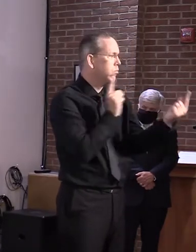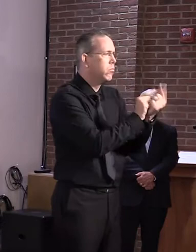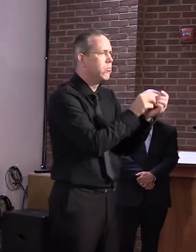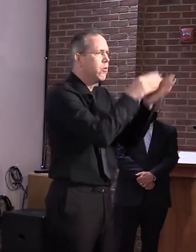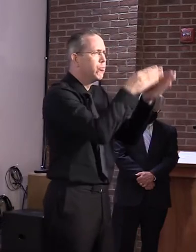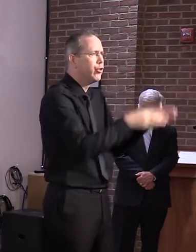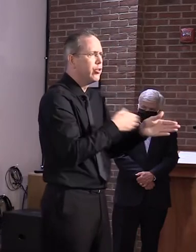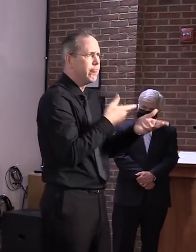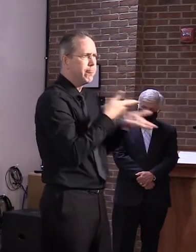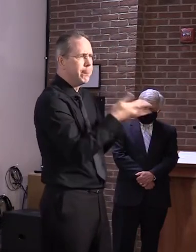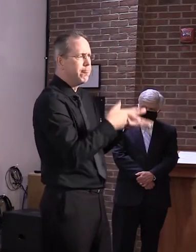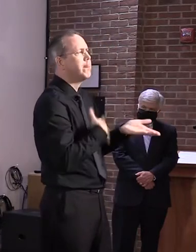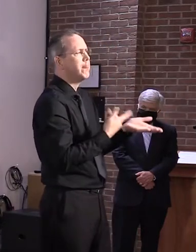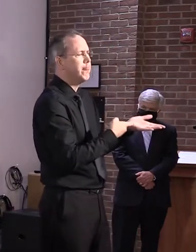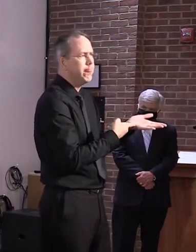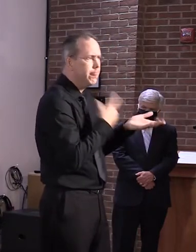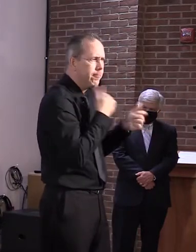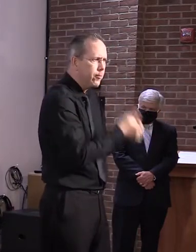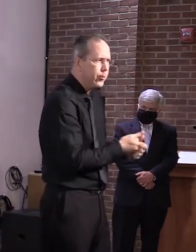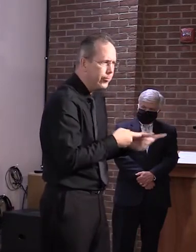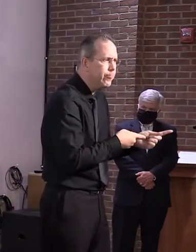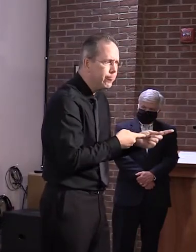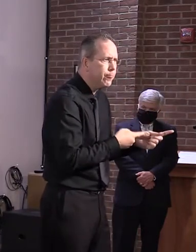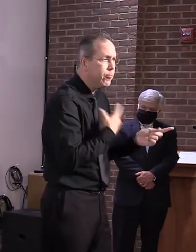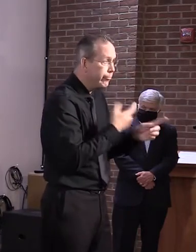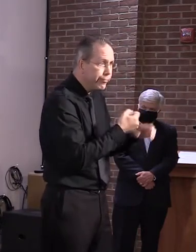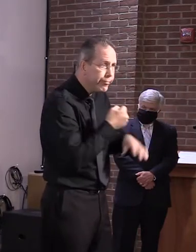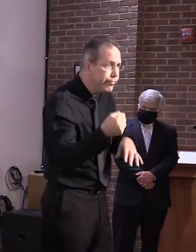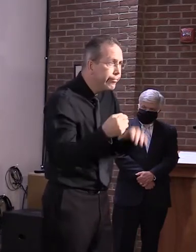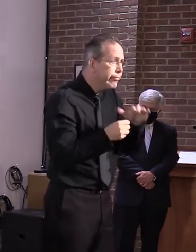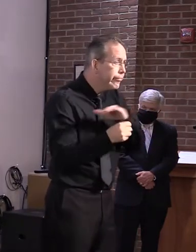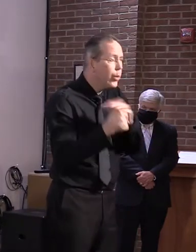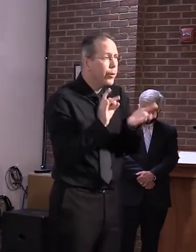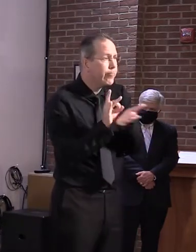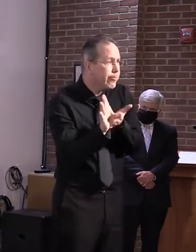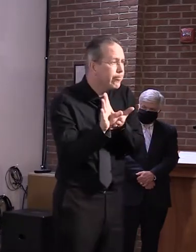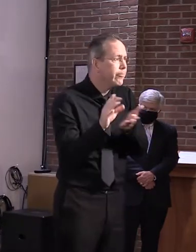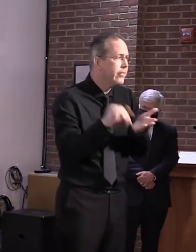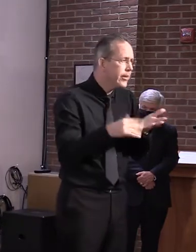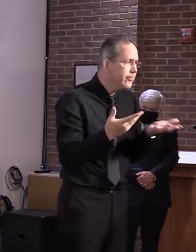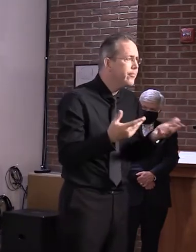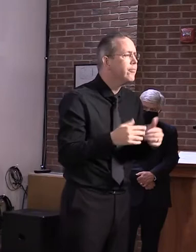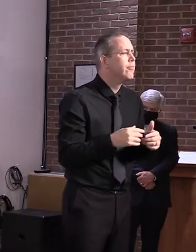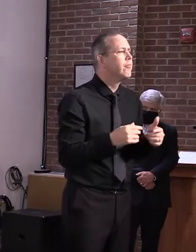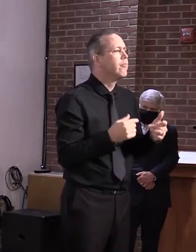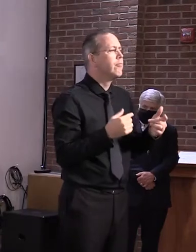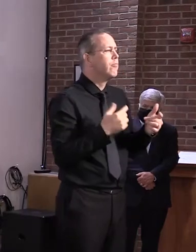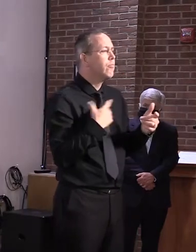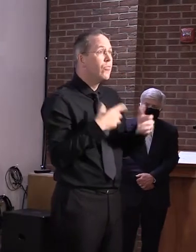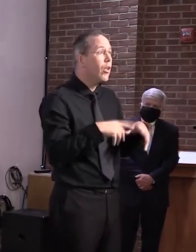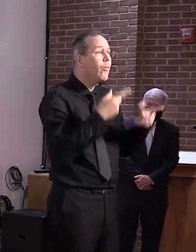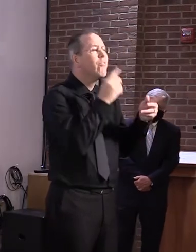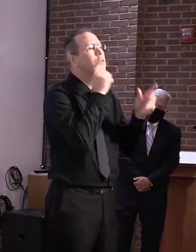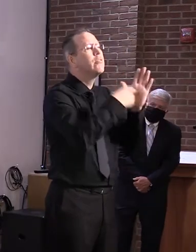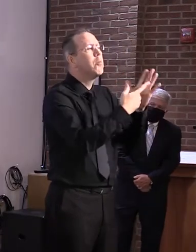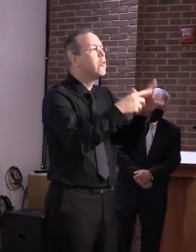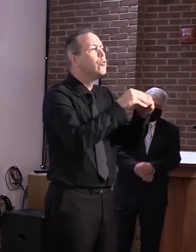it would involve things like throwing wild parties, for example. That would be kind of like one of the worst things I could think would happen.